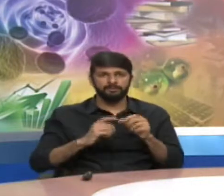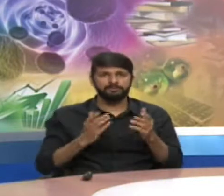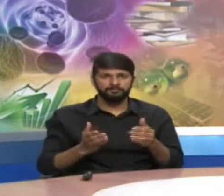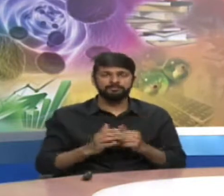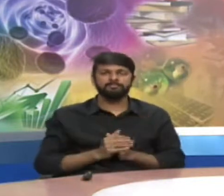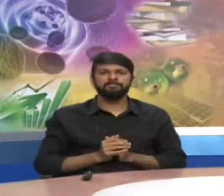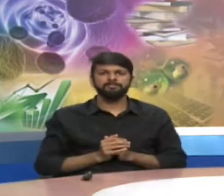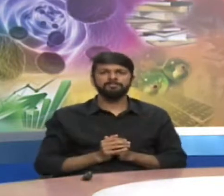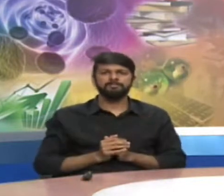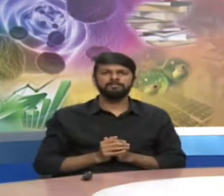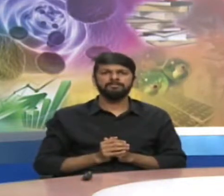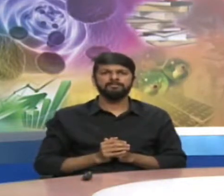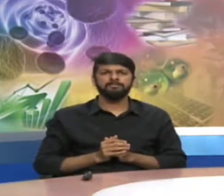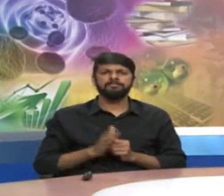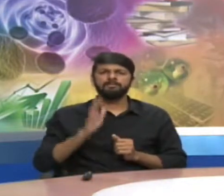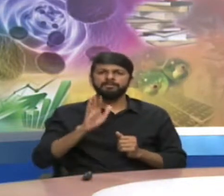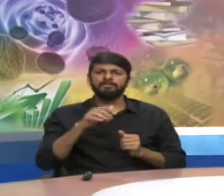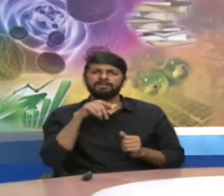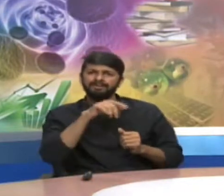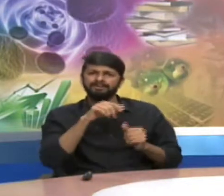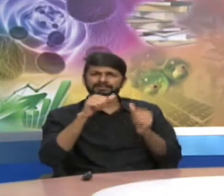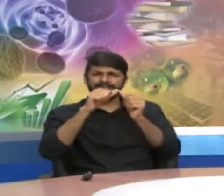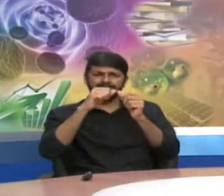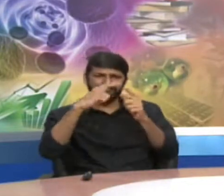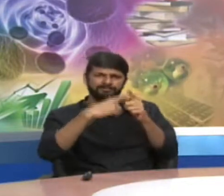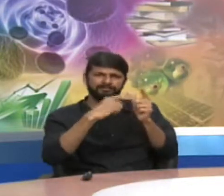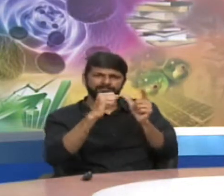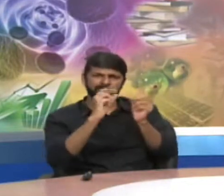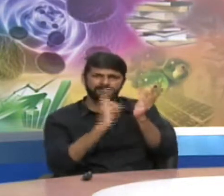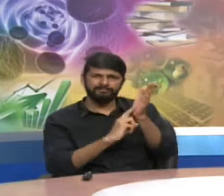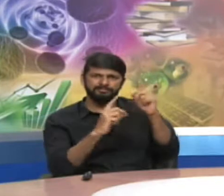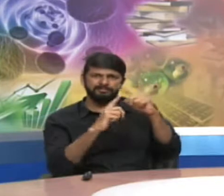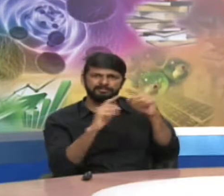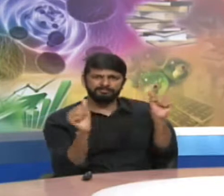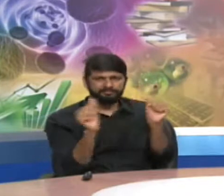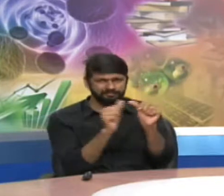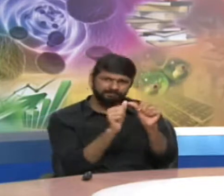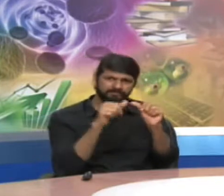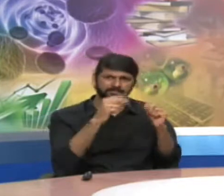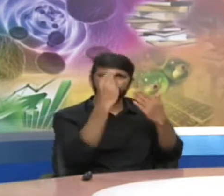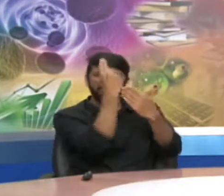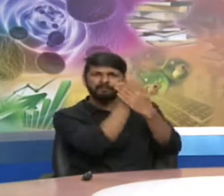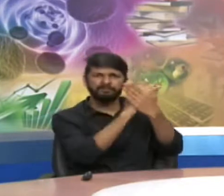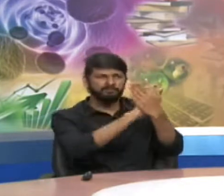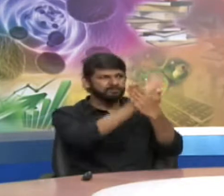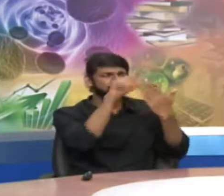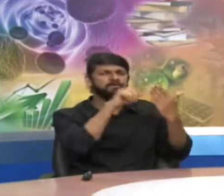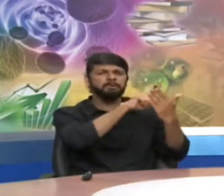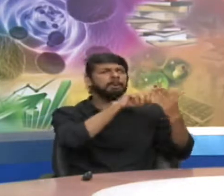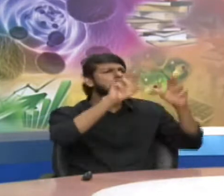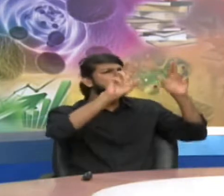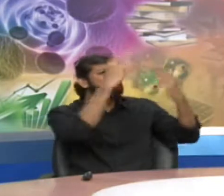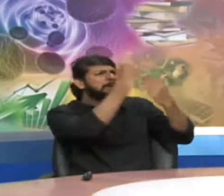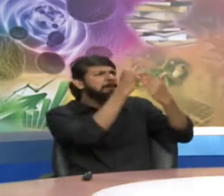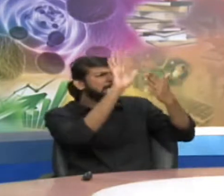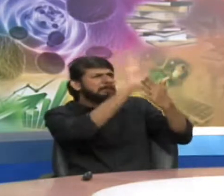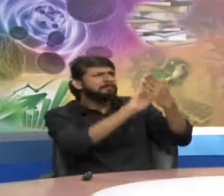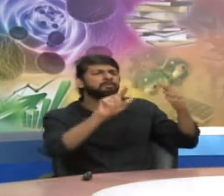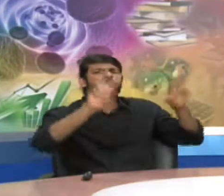Now we are going to have questions from painting 2. Question number 1. What is the theme of